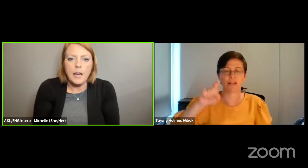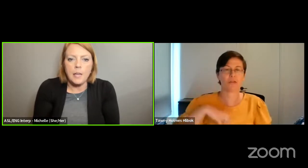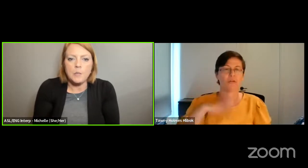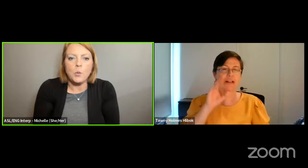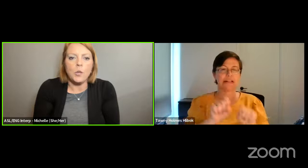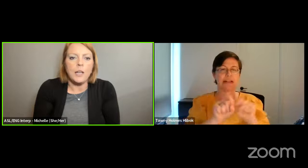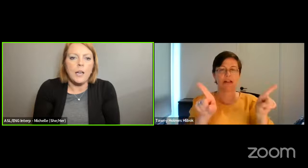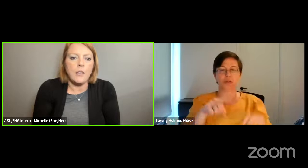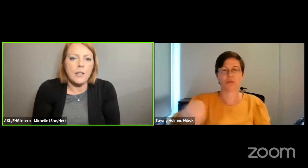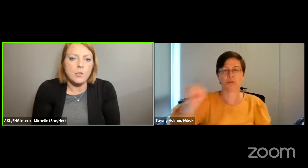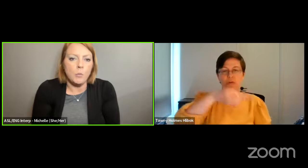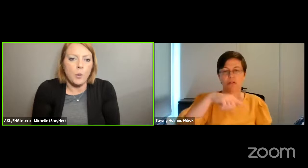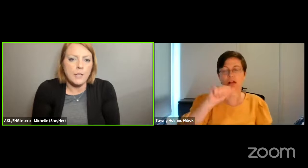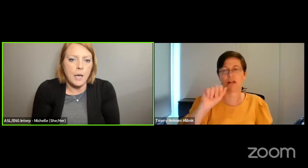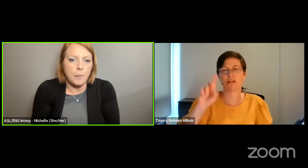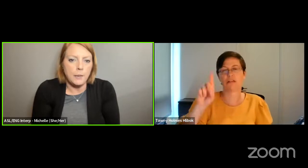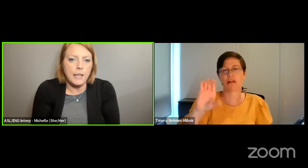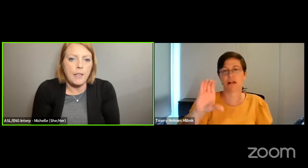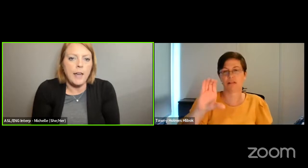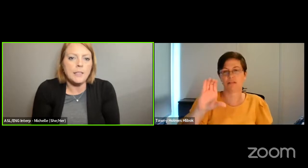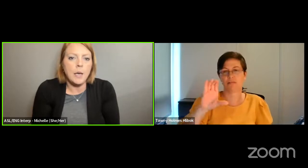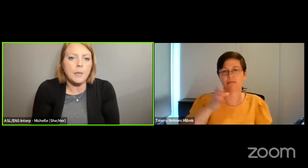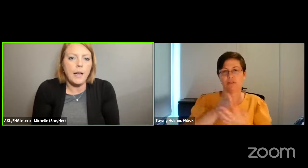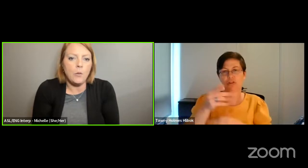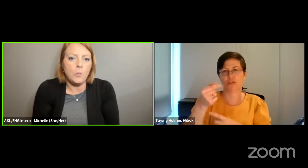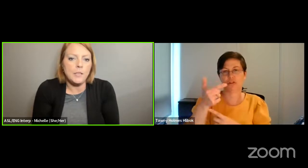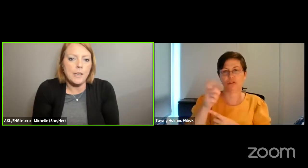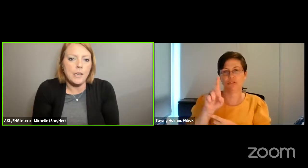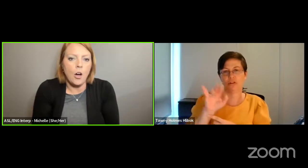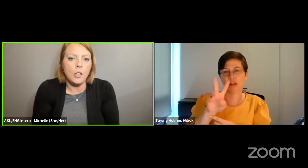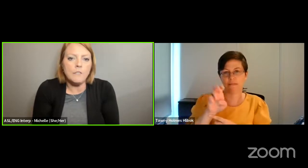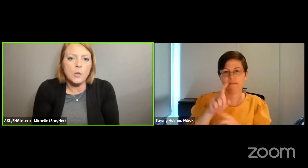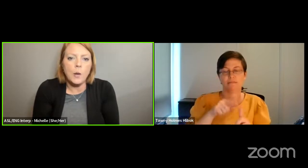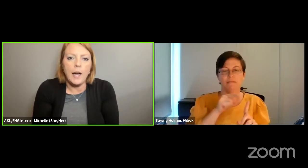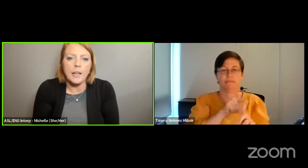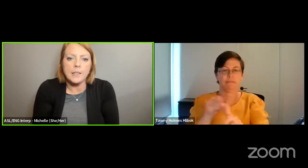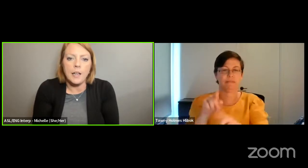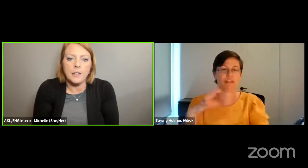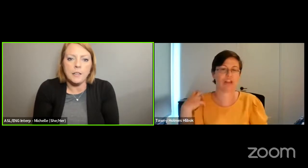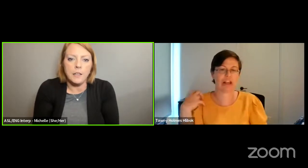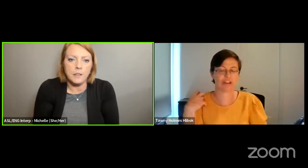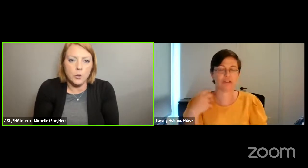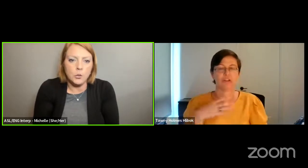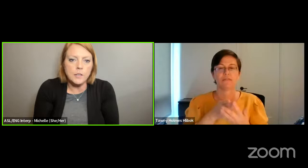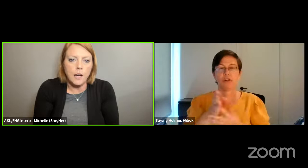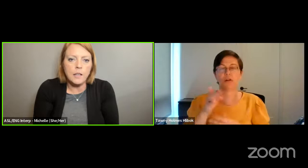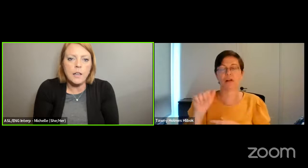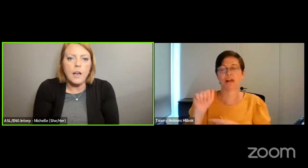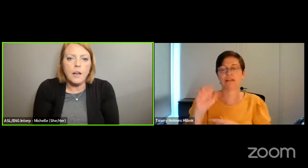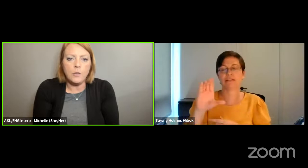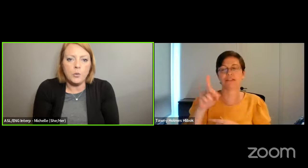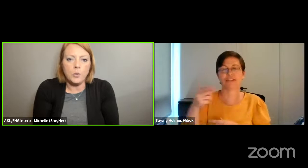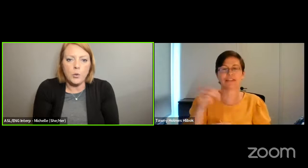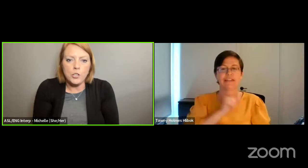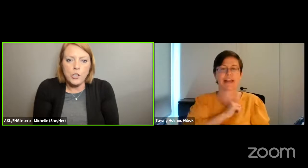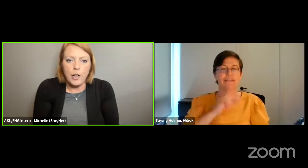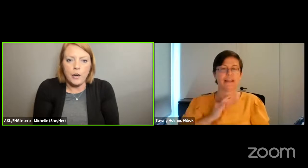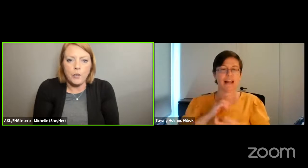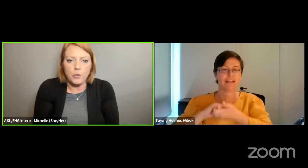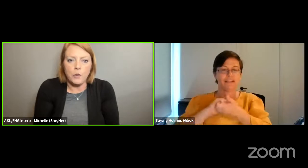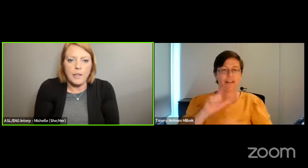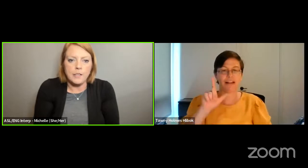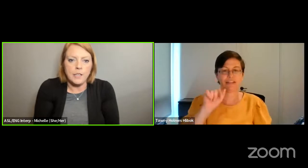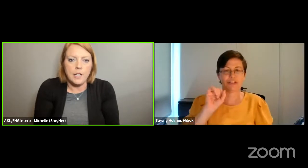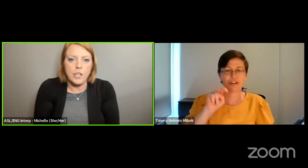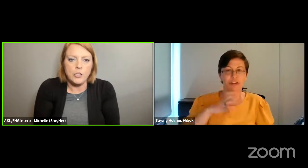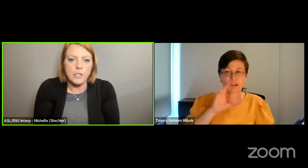some time to working on this report template. And that template I will be sending all of you as a Google Doc through your chair